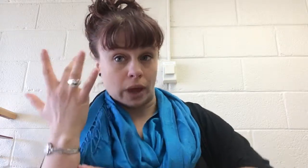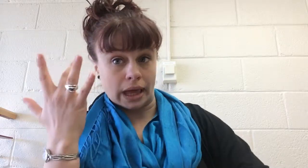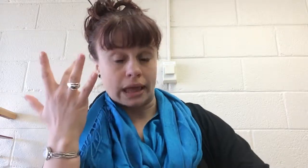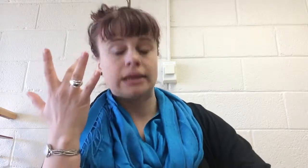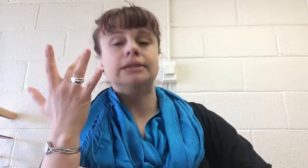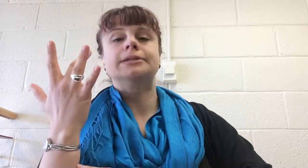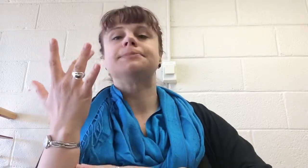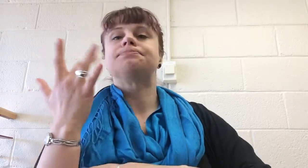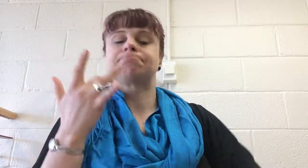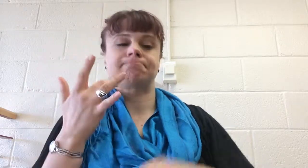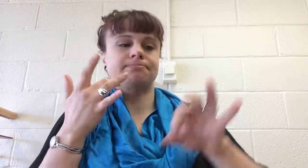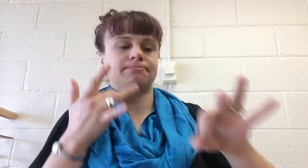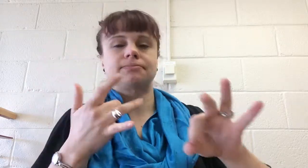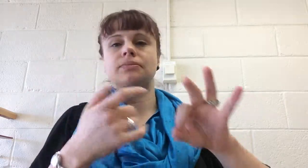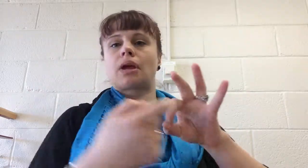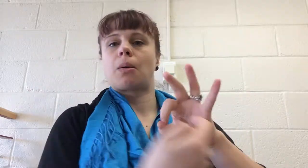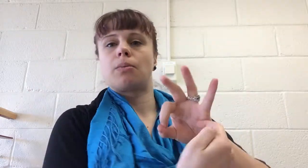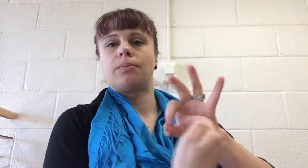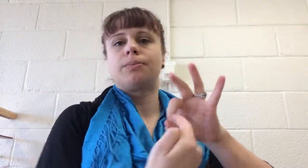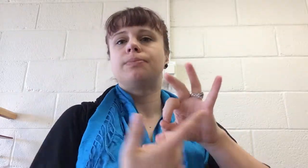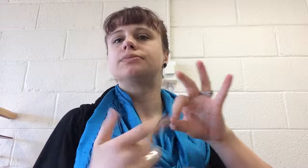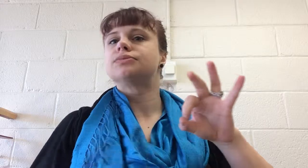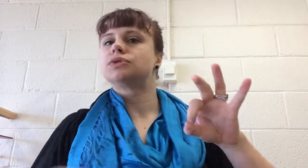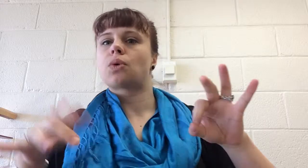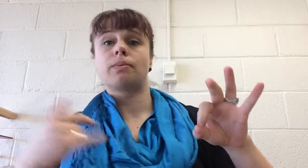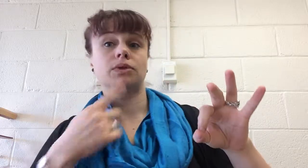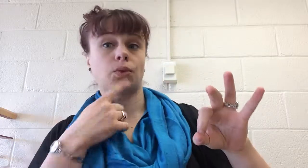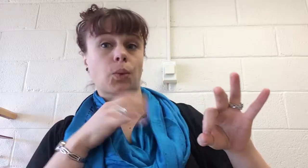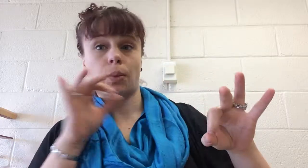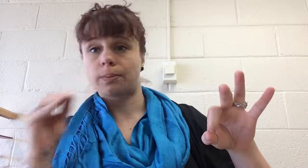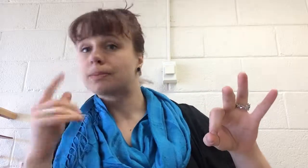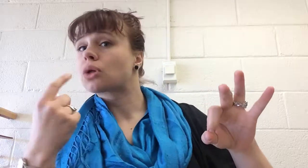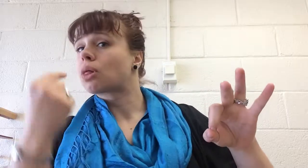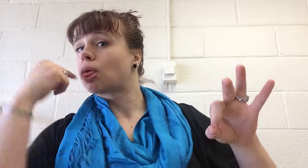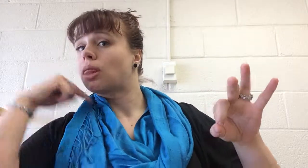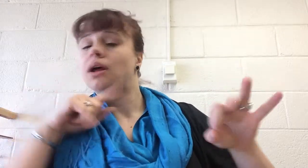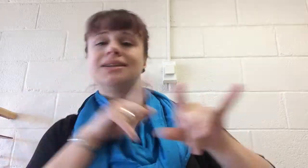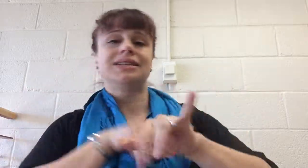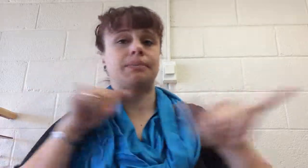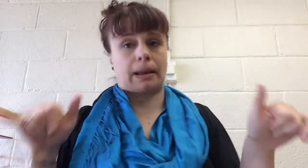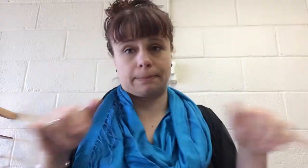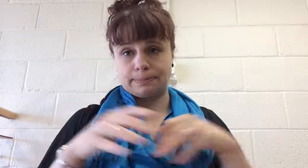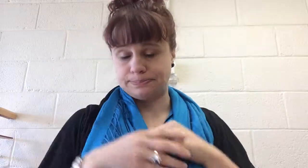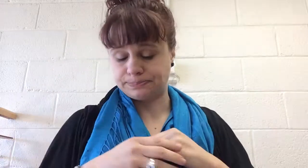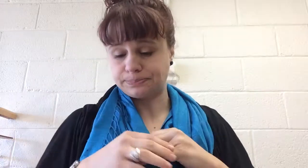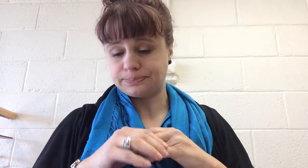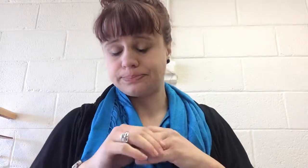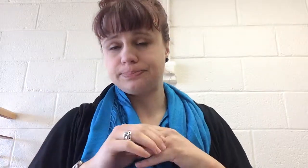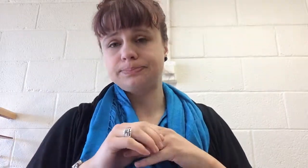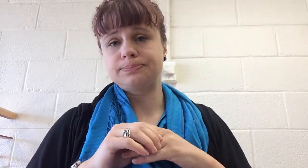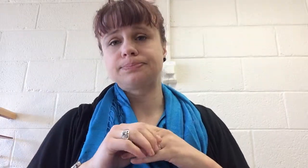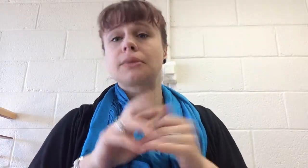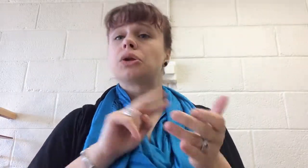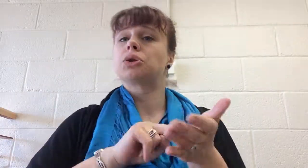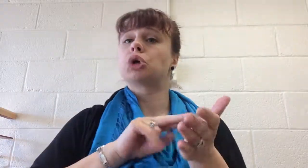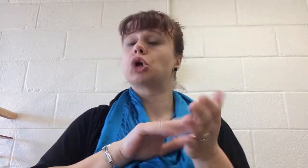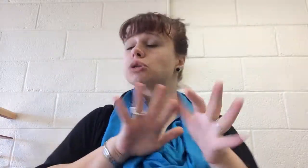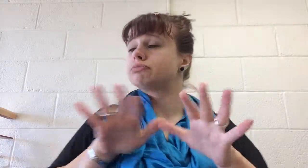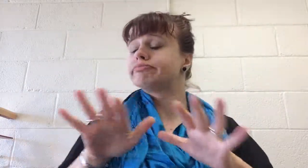bile duct. The nurse put the medication in the drip bag and told me to just relax. I remember I